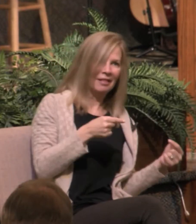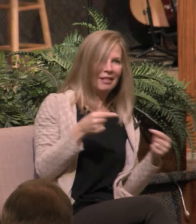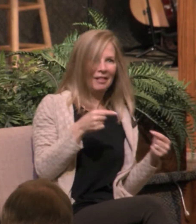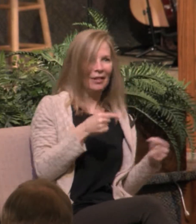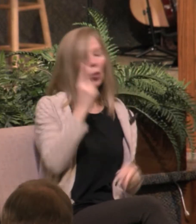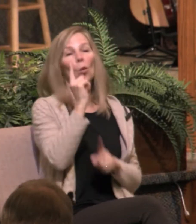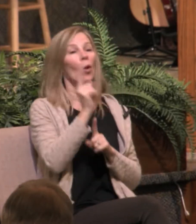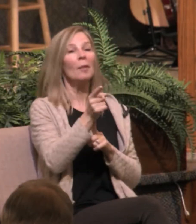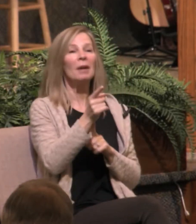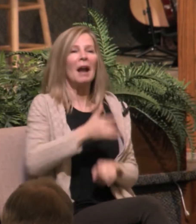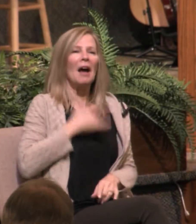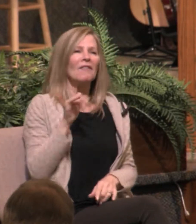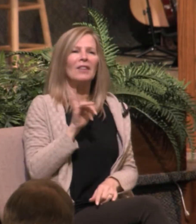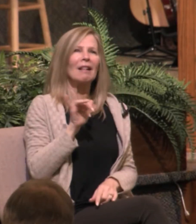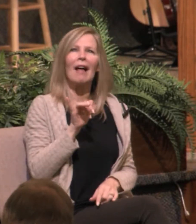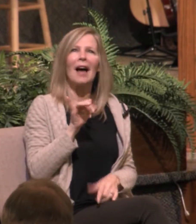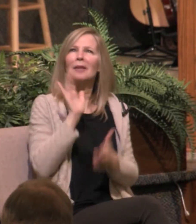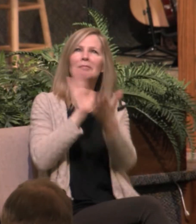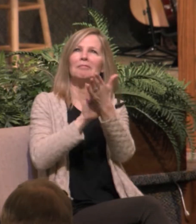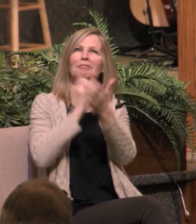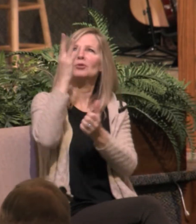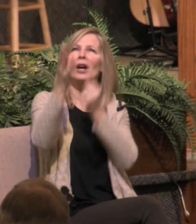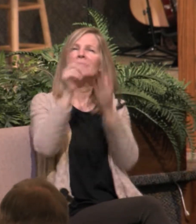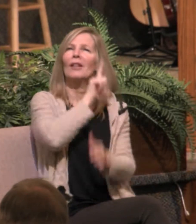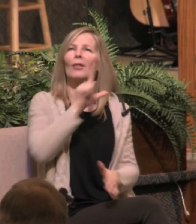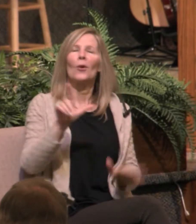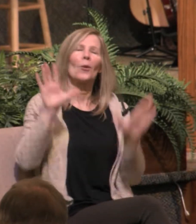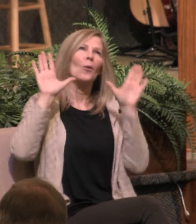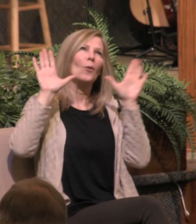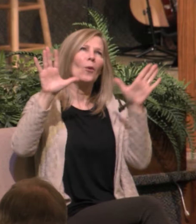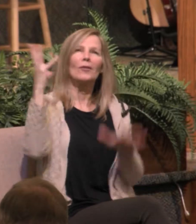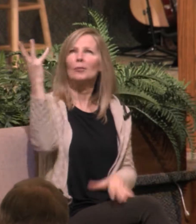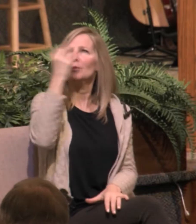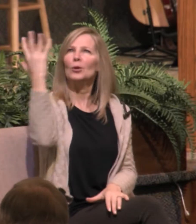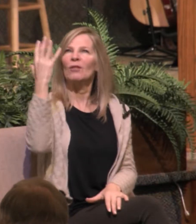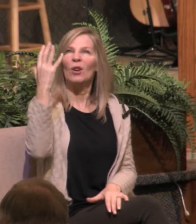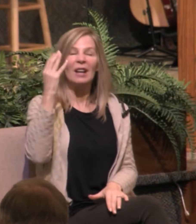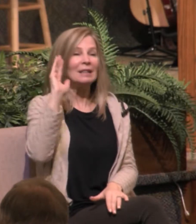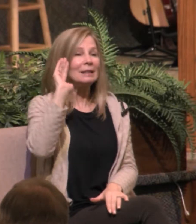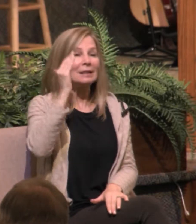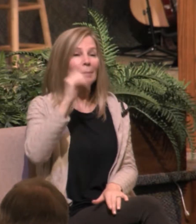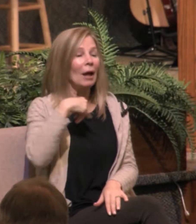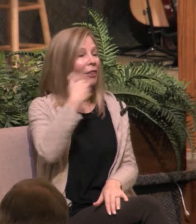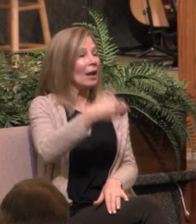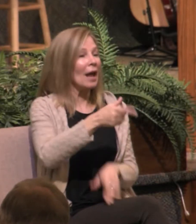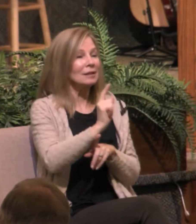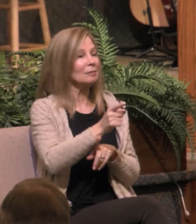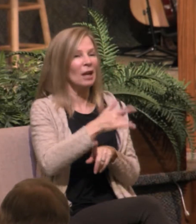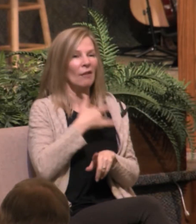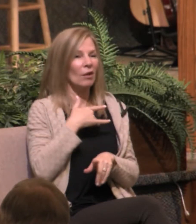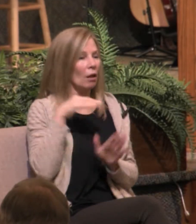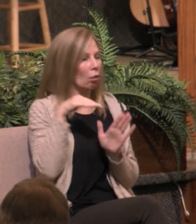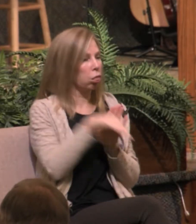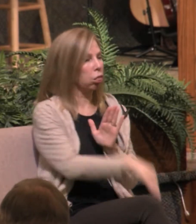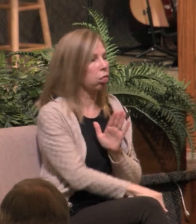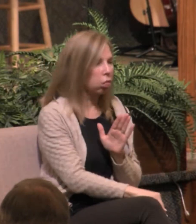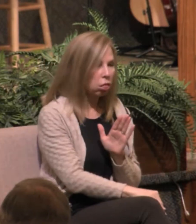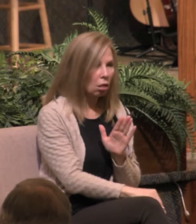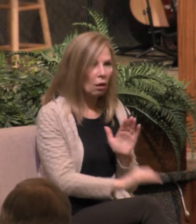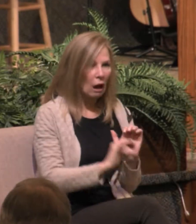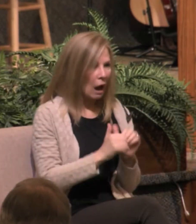One minute we can be on the mountaintop praising the Lord, saying, "Isn't this wonderful?" And it seems like the next minute we find ourselves in a pit going, "How did I get